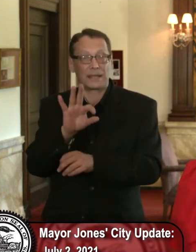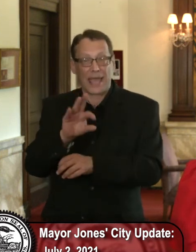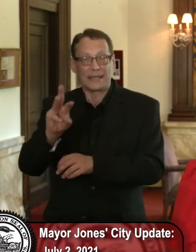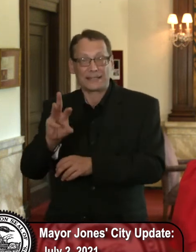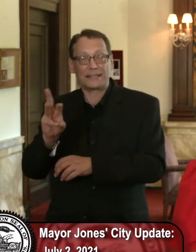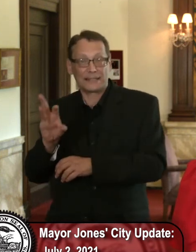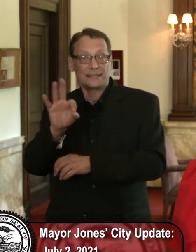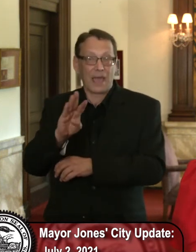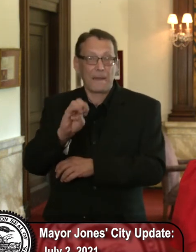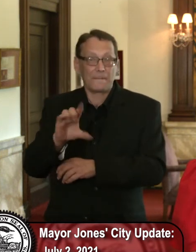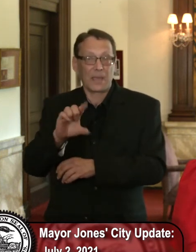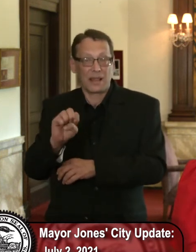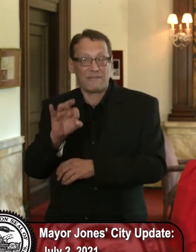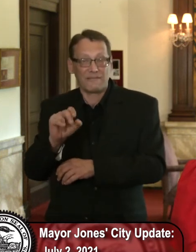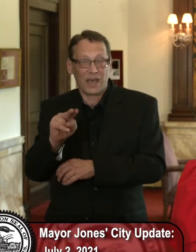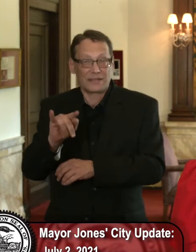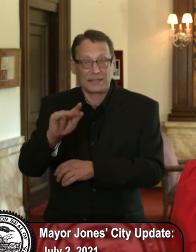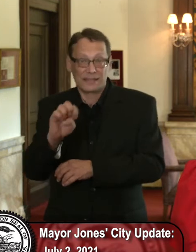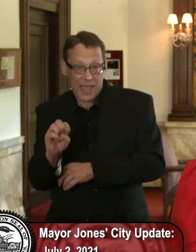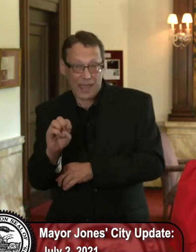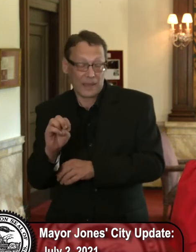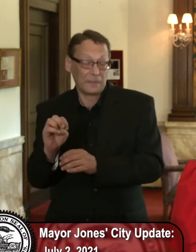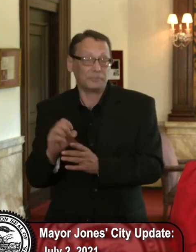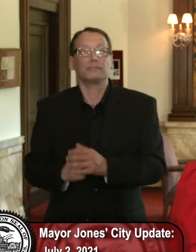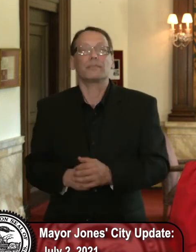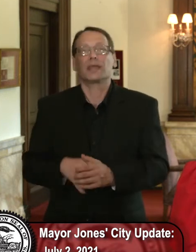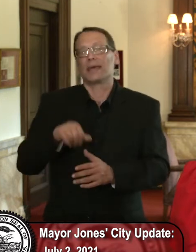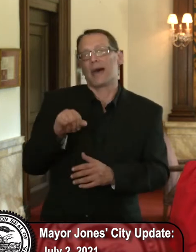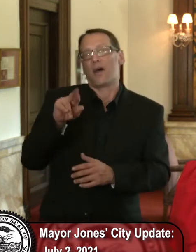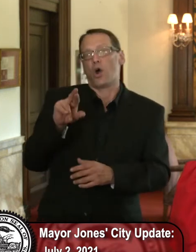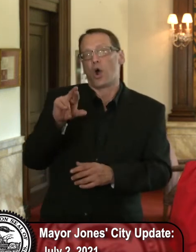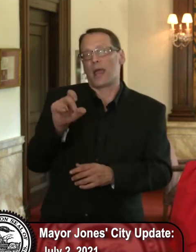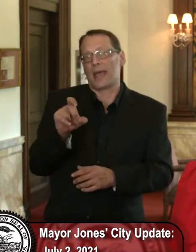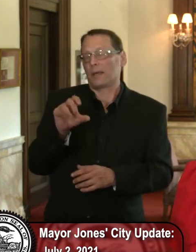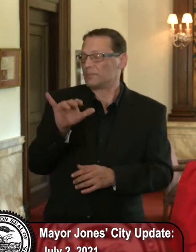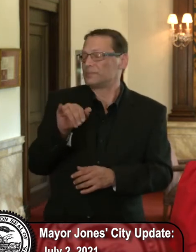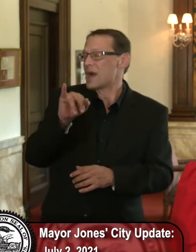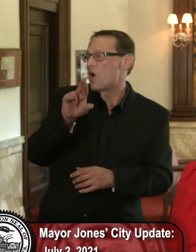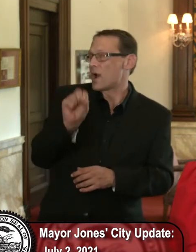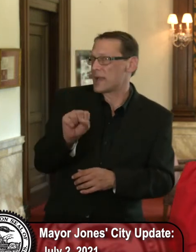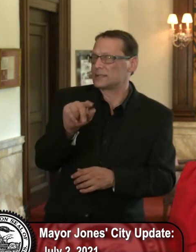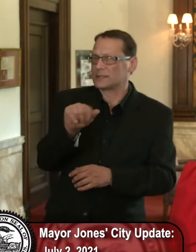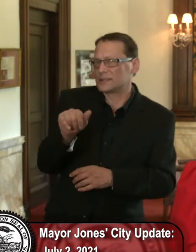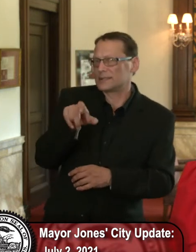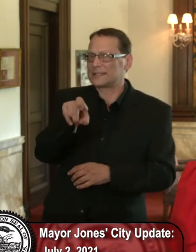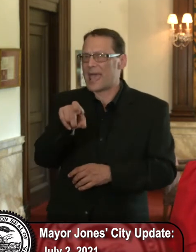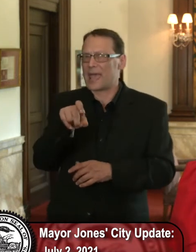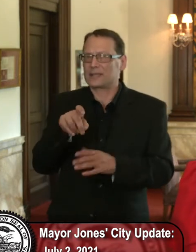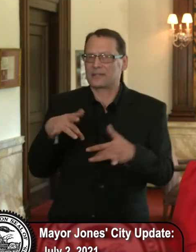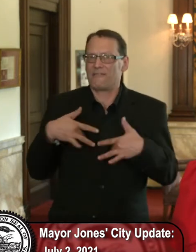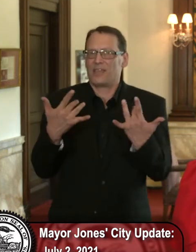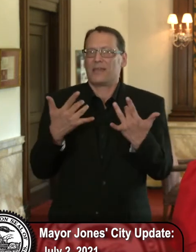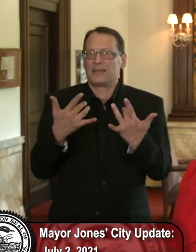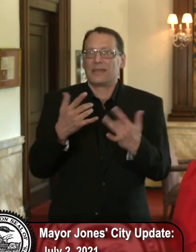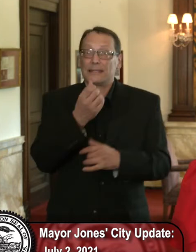9669 Bell Fountain Boulevard. An IRS tax preparation event is scheduled for 10 a.m. to 7